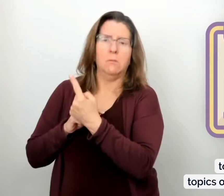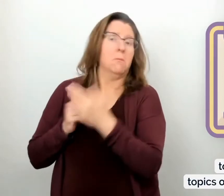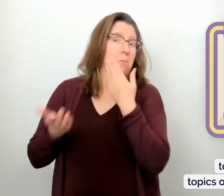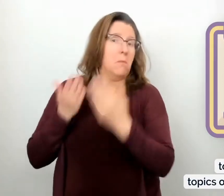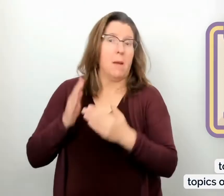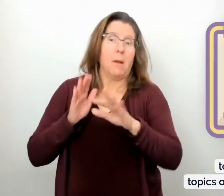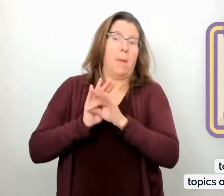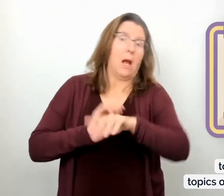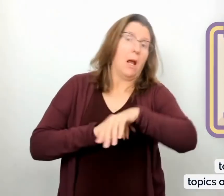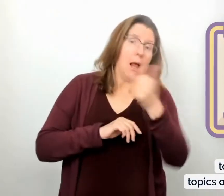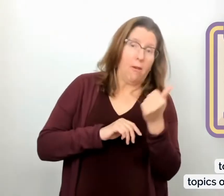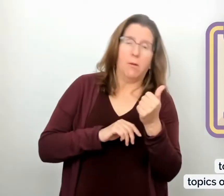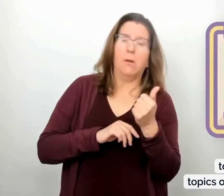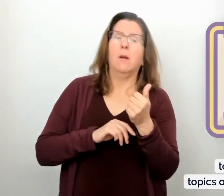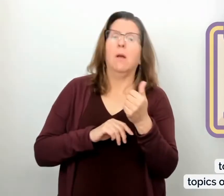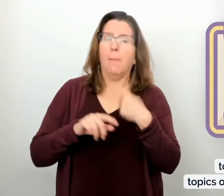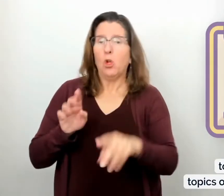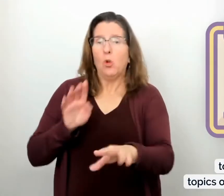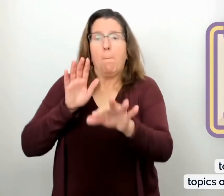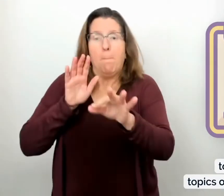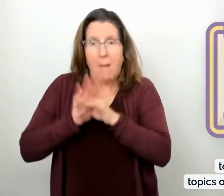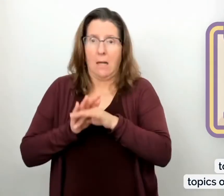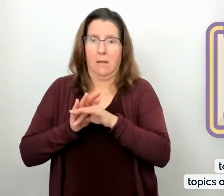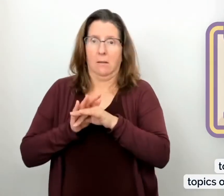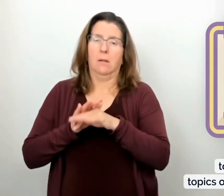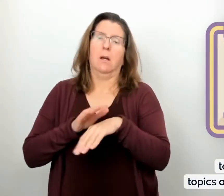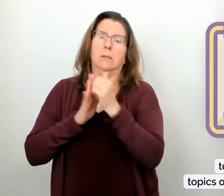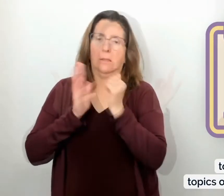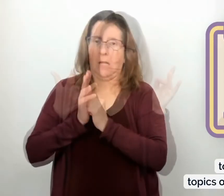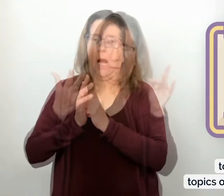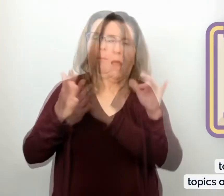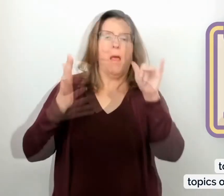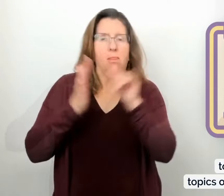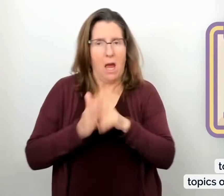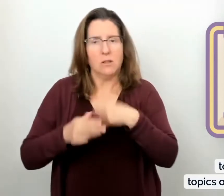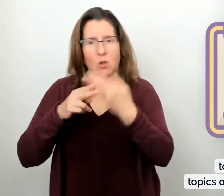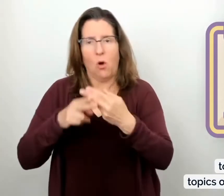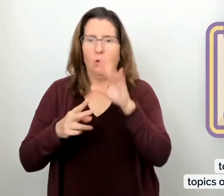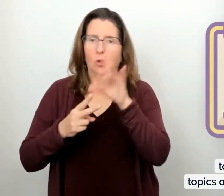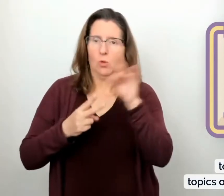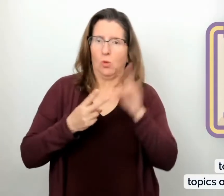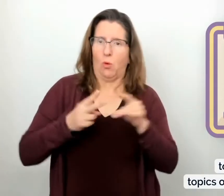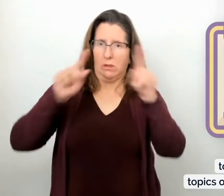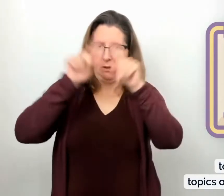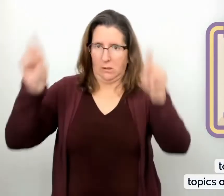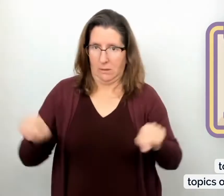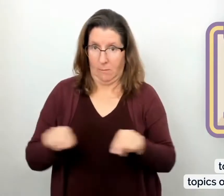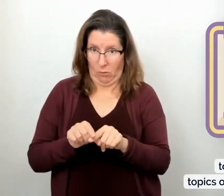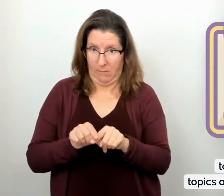2 or more assignments, but they still get to choose. So one strategy is the choice board.